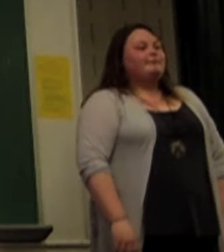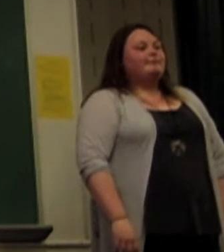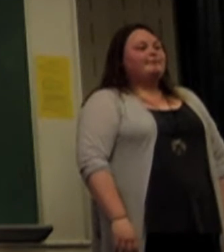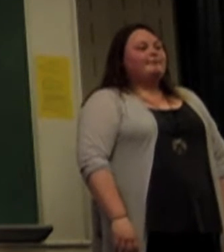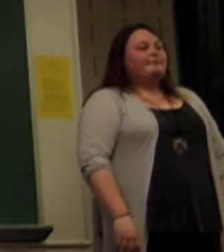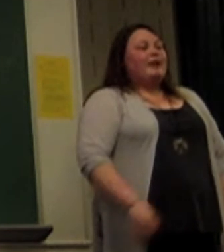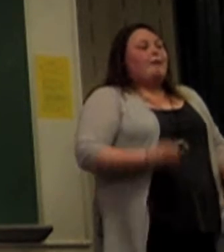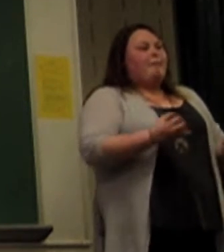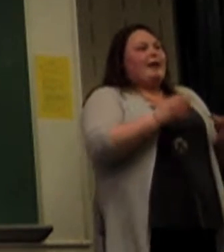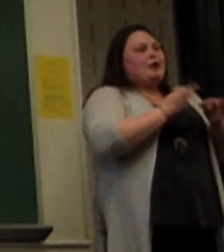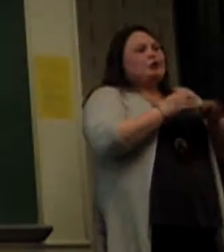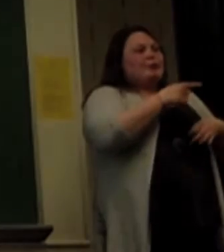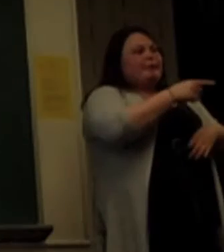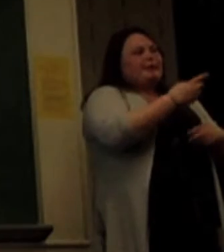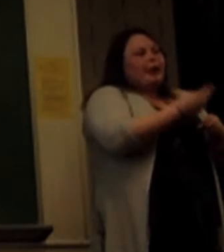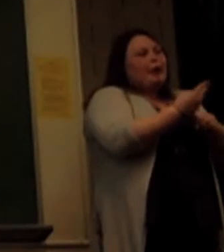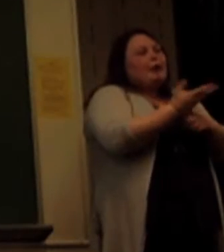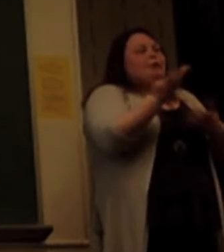interpreters, so.